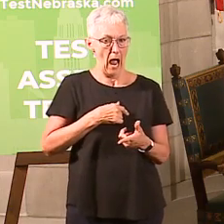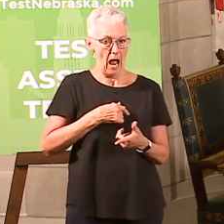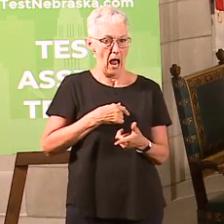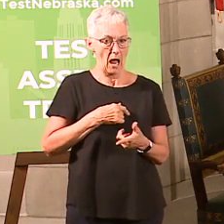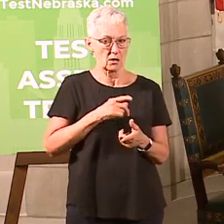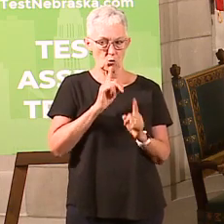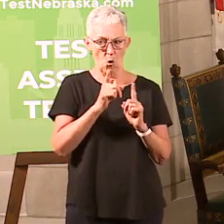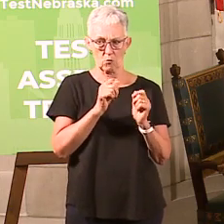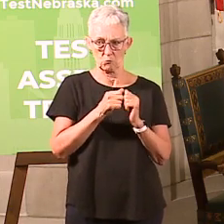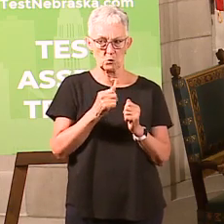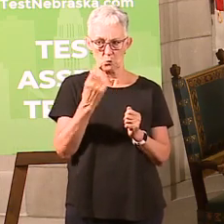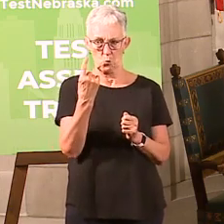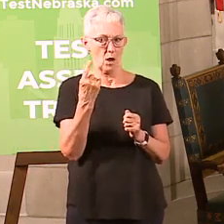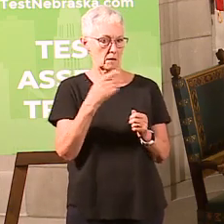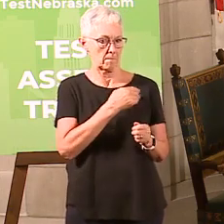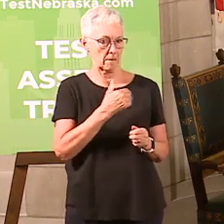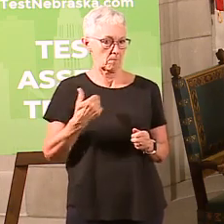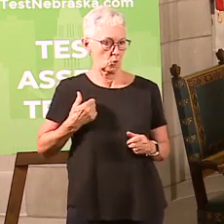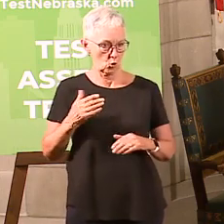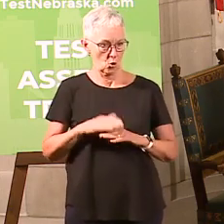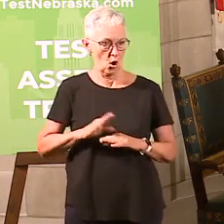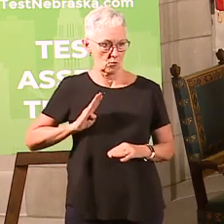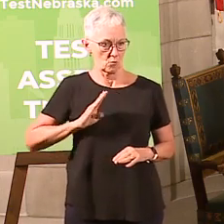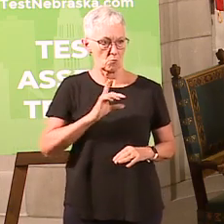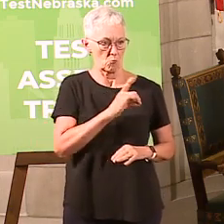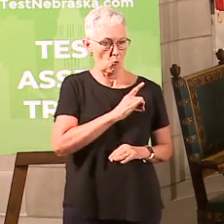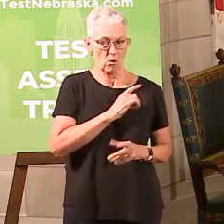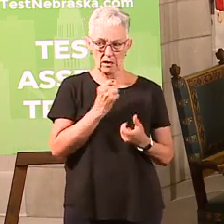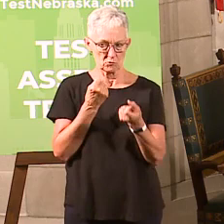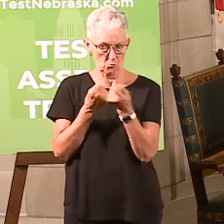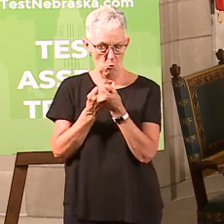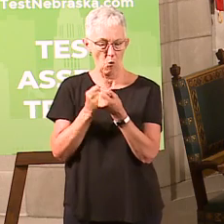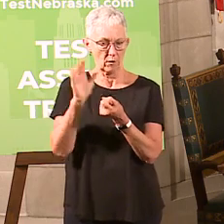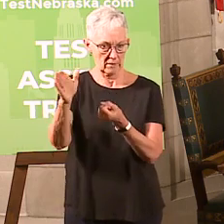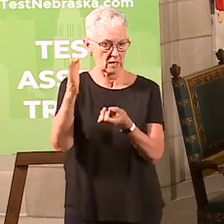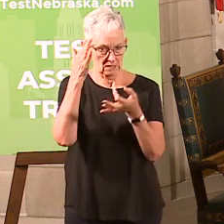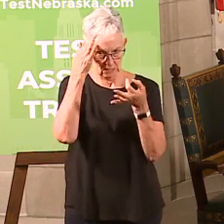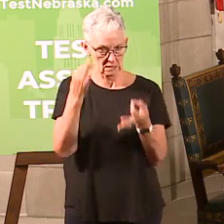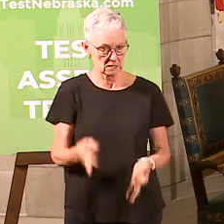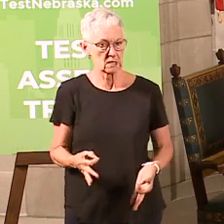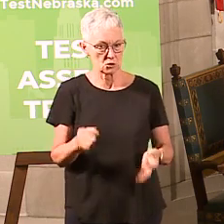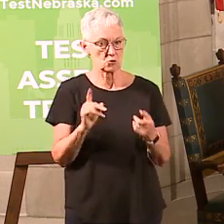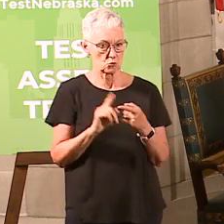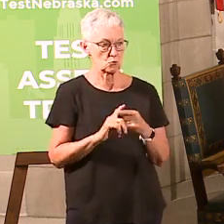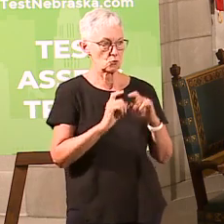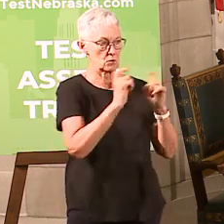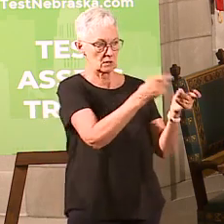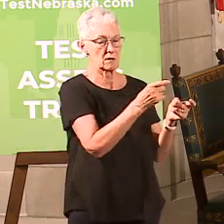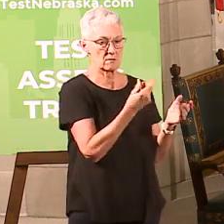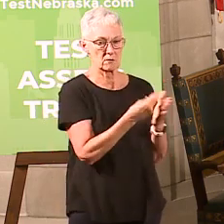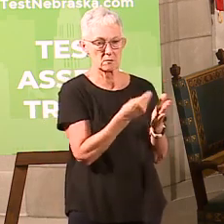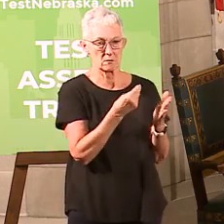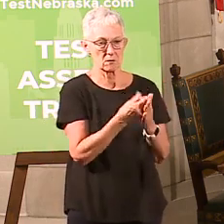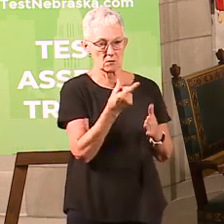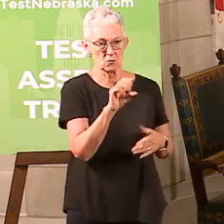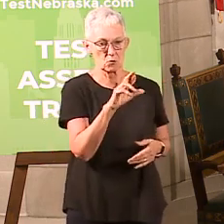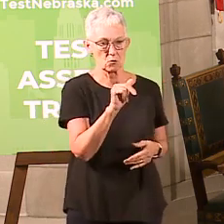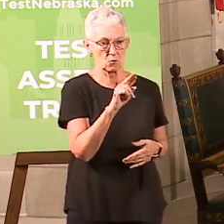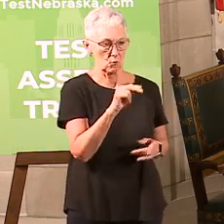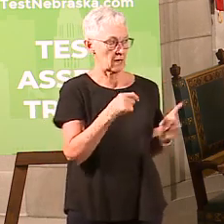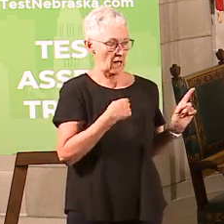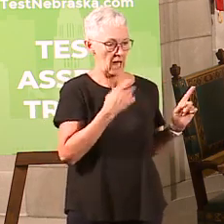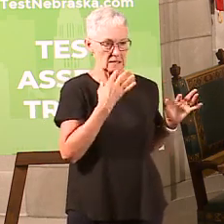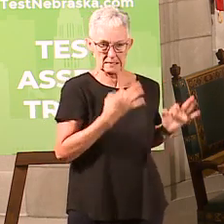decision to give the grant out to be able to build those blender pumps. Absolutely, I support it. Last